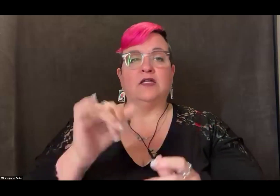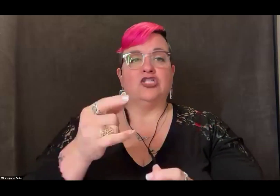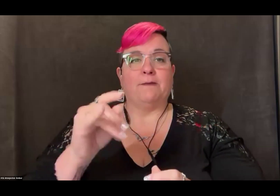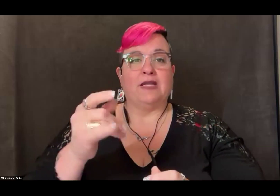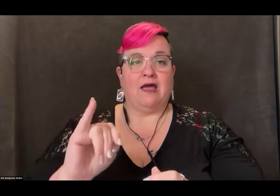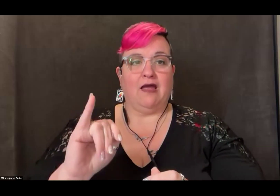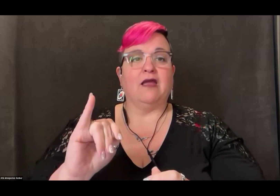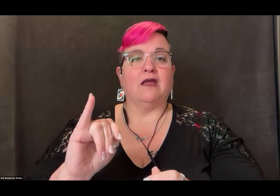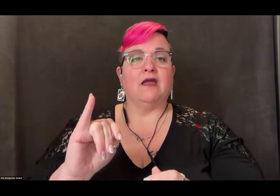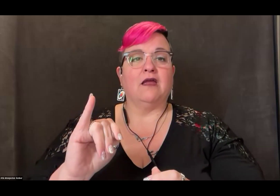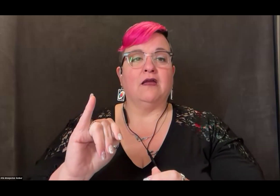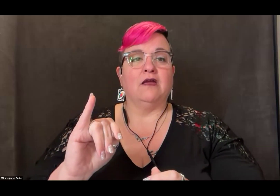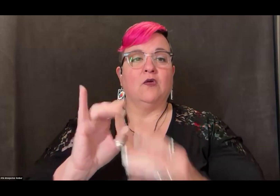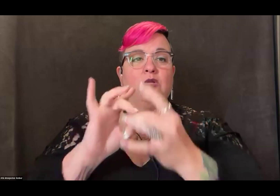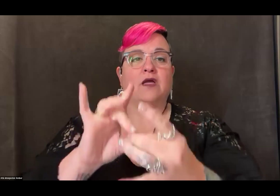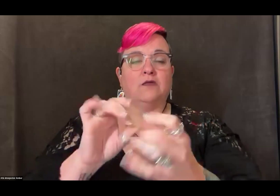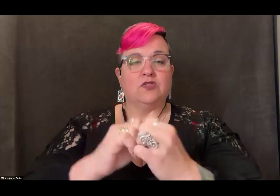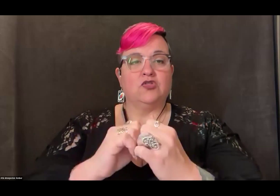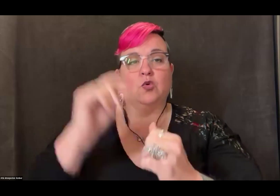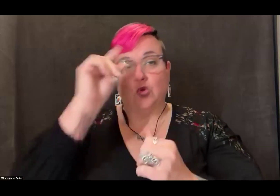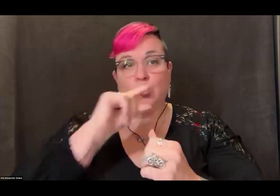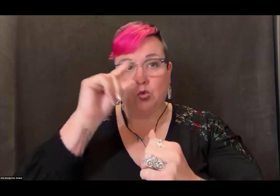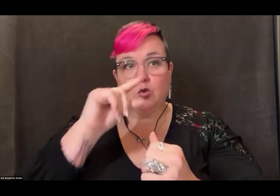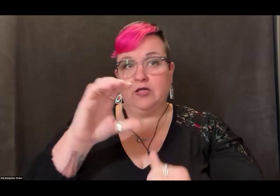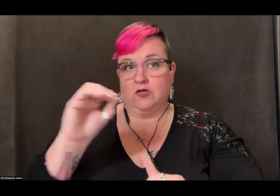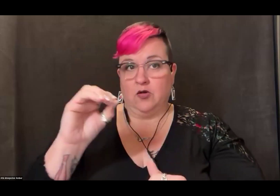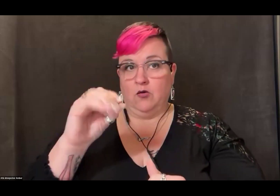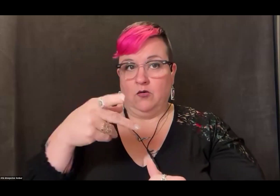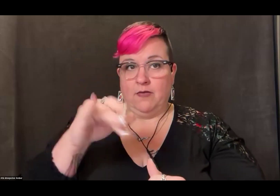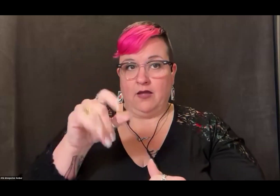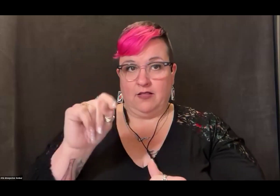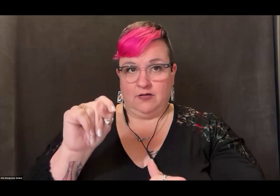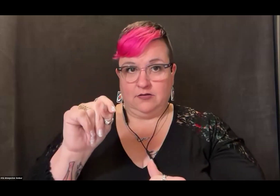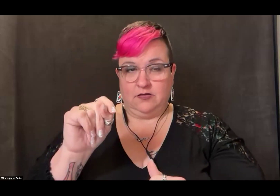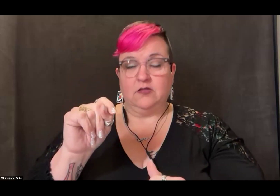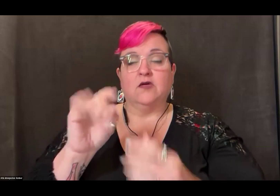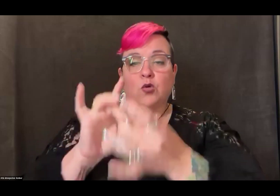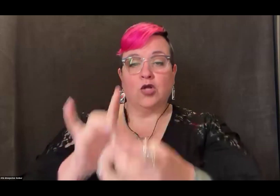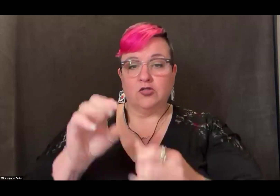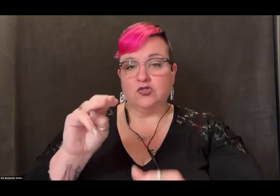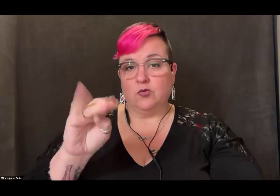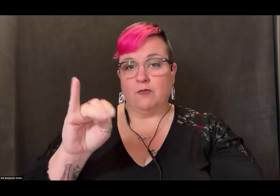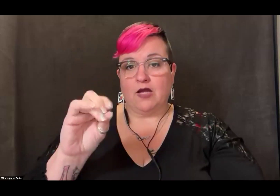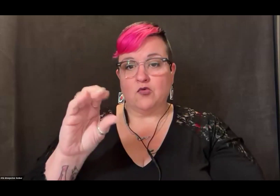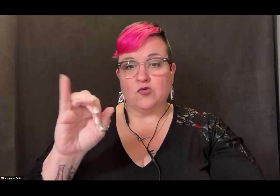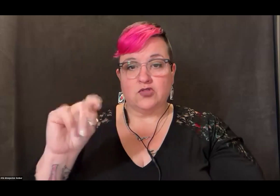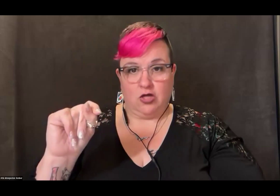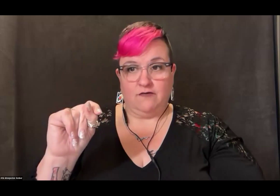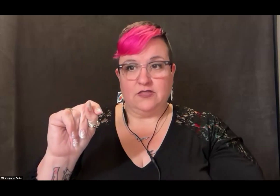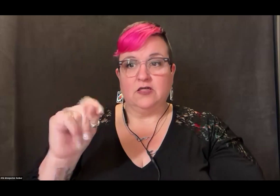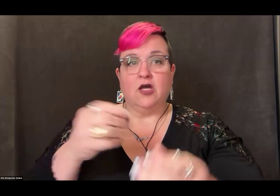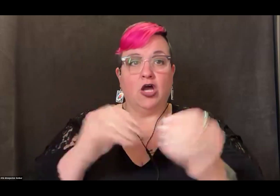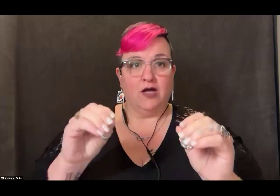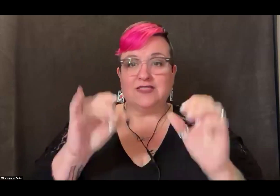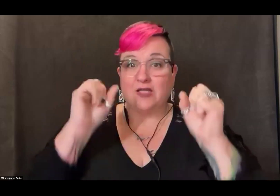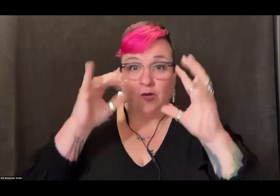the Google workspace and Copilot when it comes to Microsoft Office. It's just